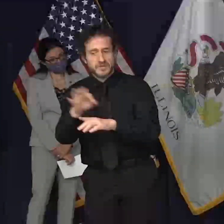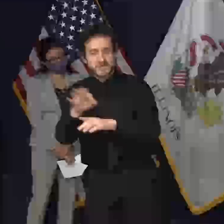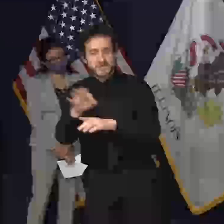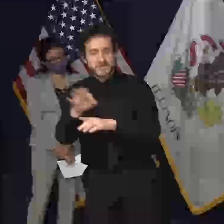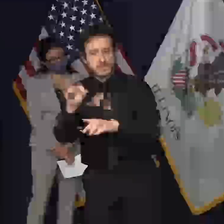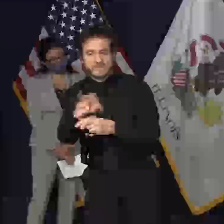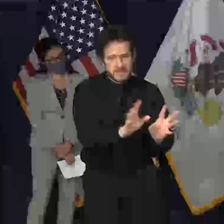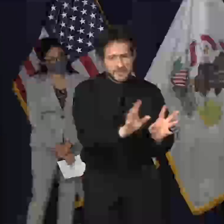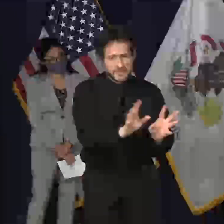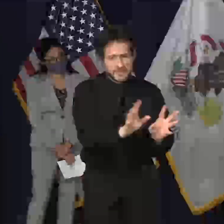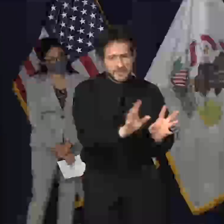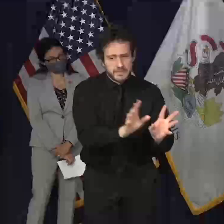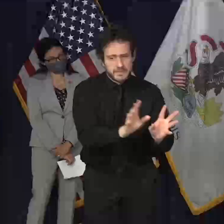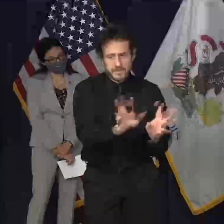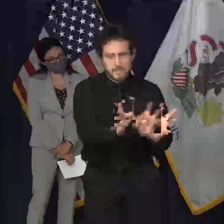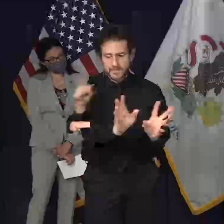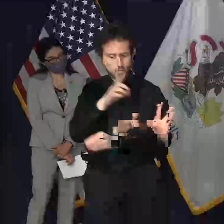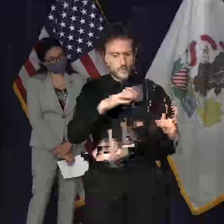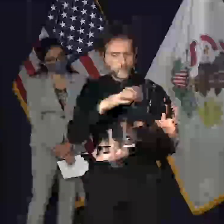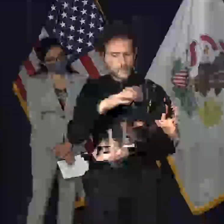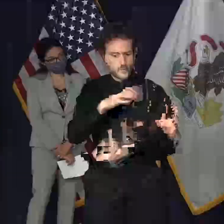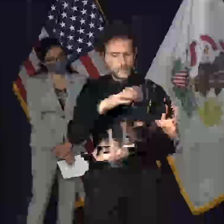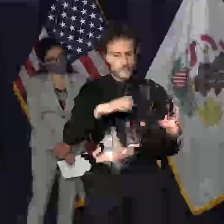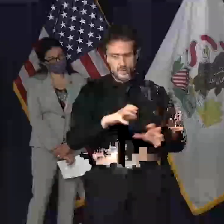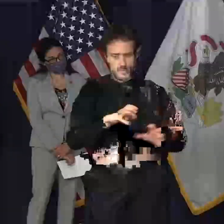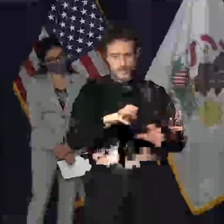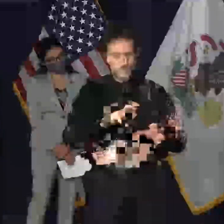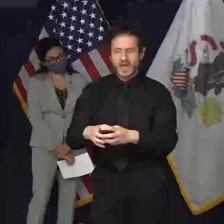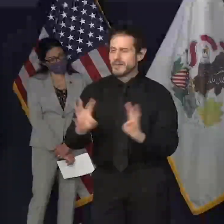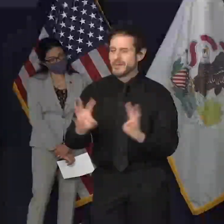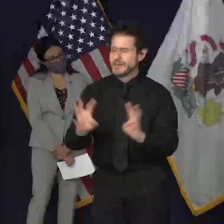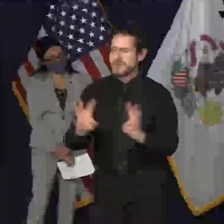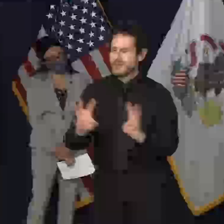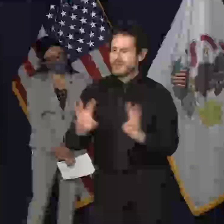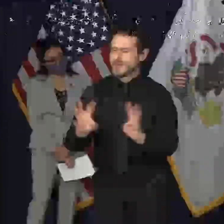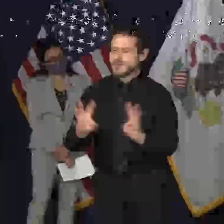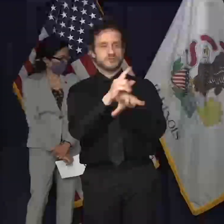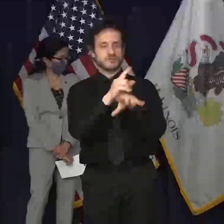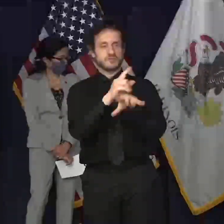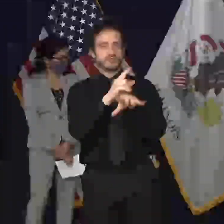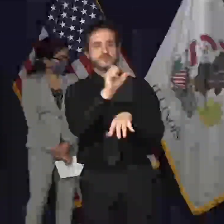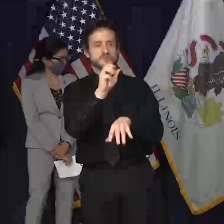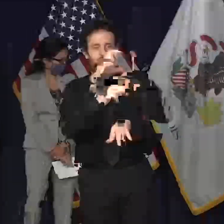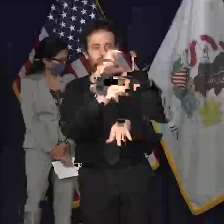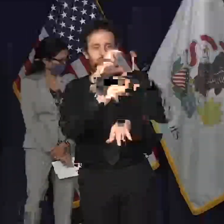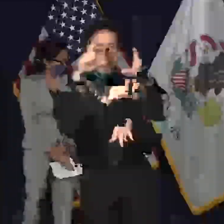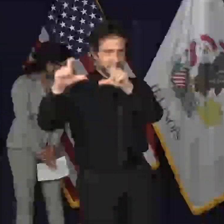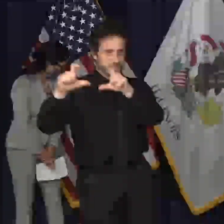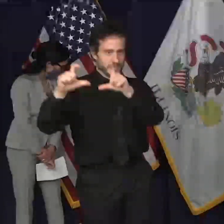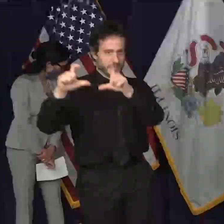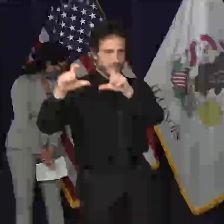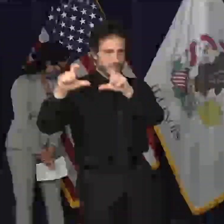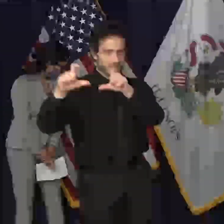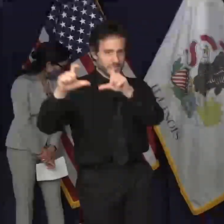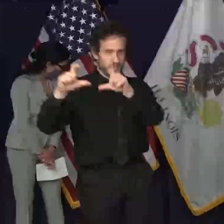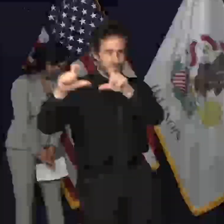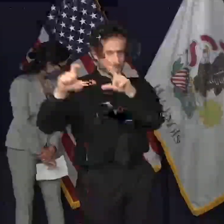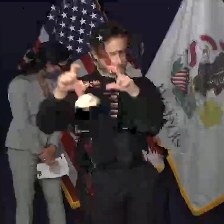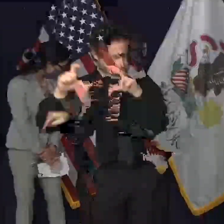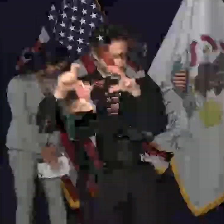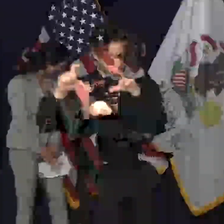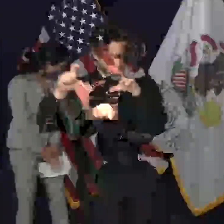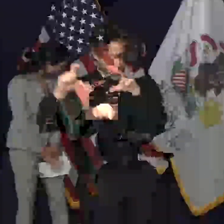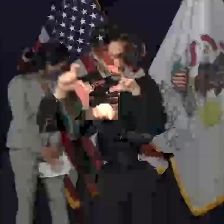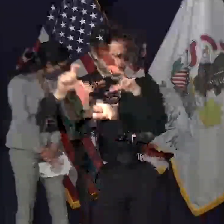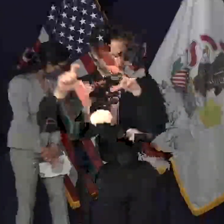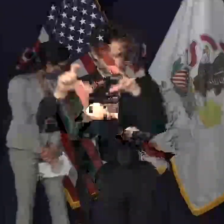committee style, Zoom conferencing and elsewhere and otherwise. So they're doing exactly what I think they would be doing